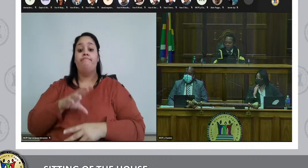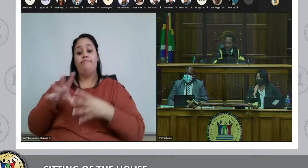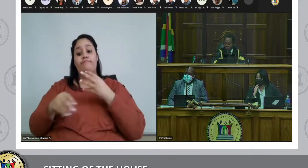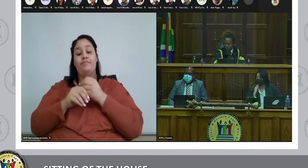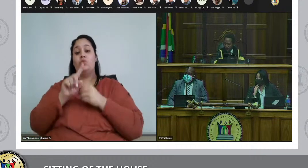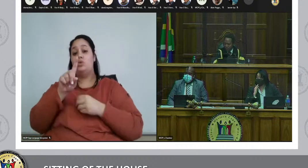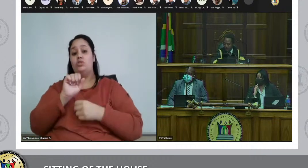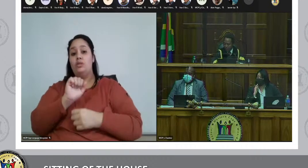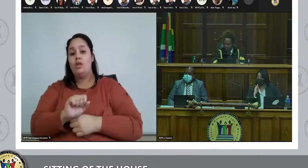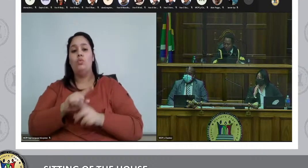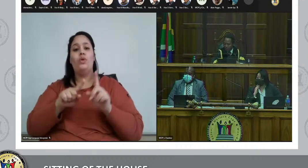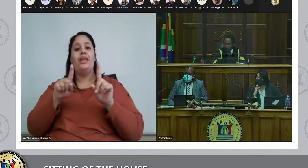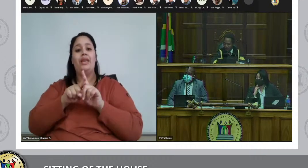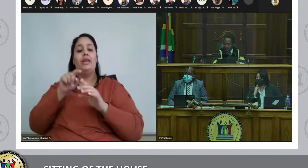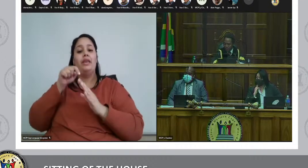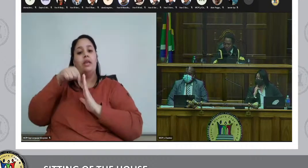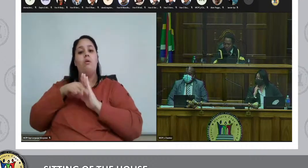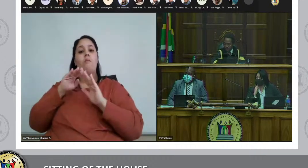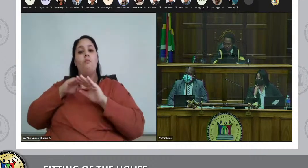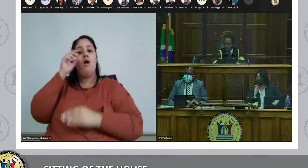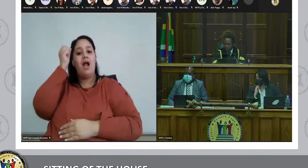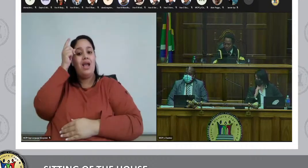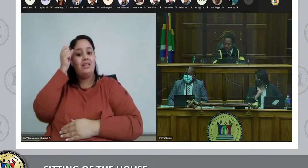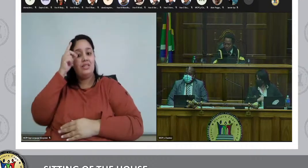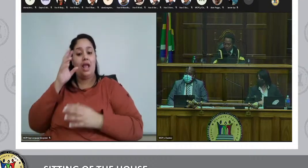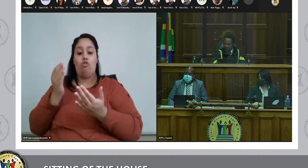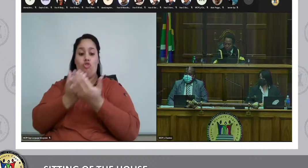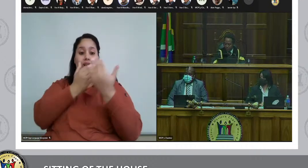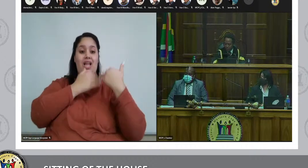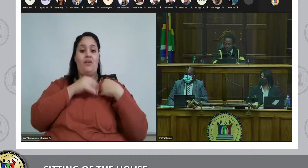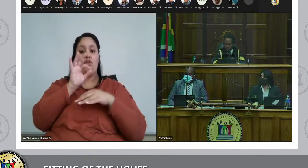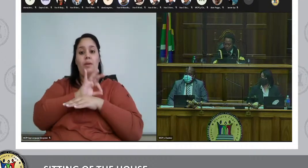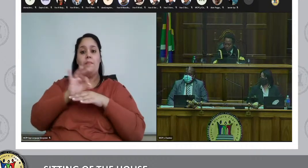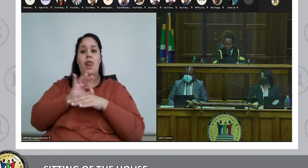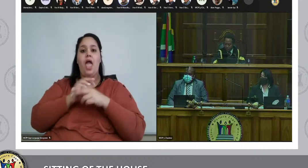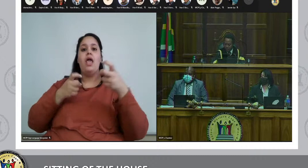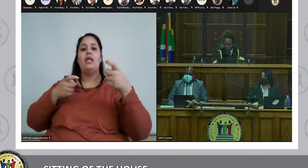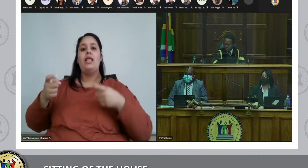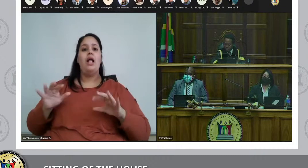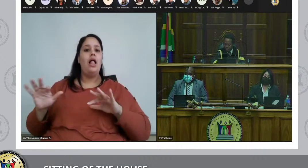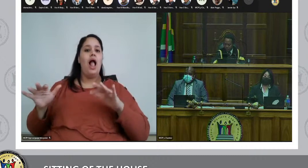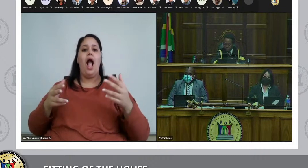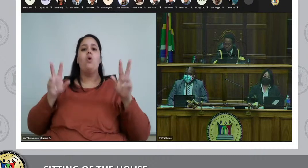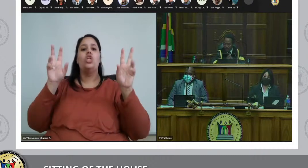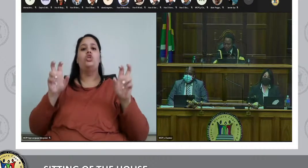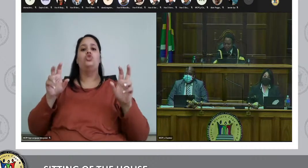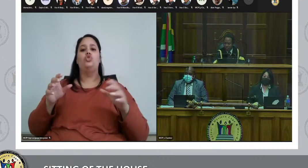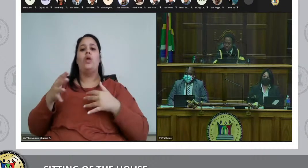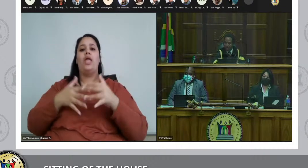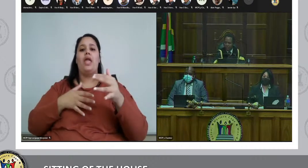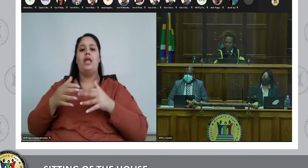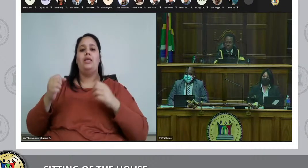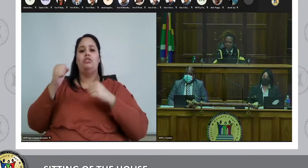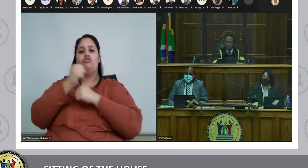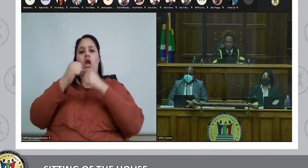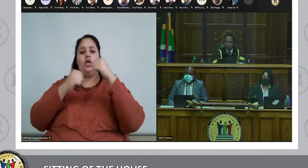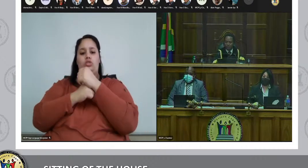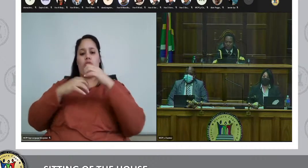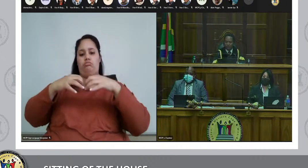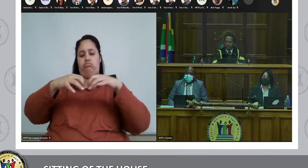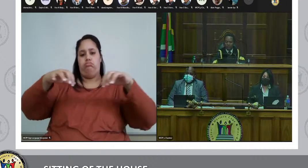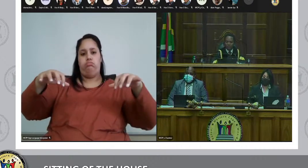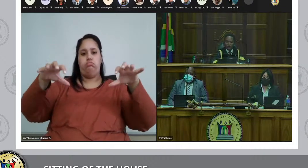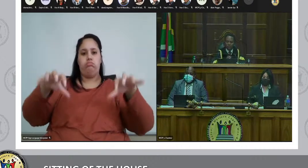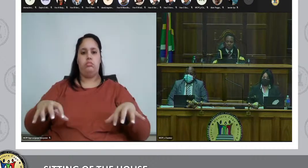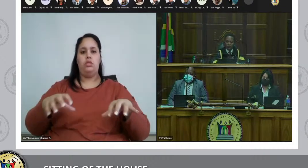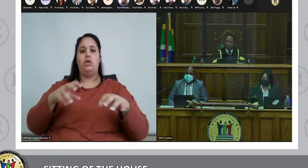to get an understanding of how the recovery plan will tackle the issue of the spatial structure of tourism production